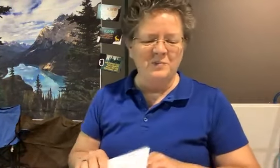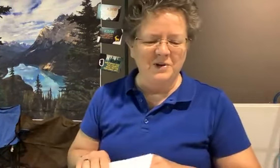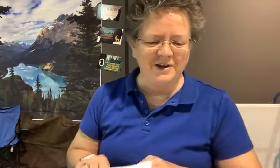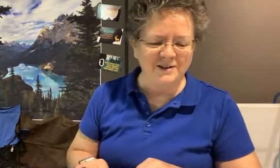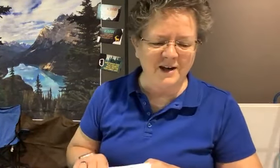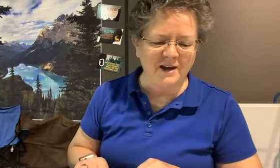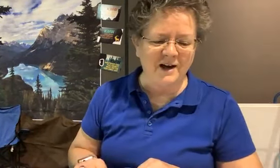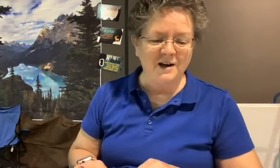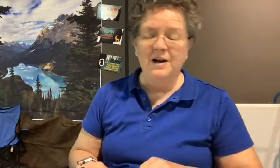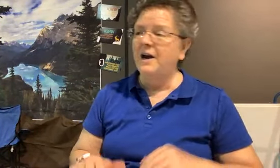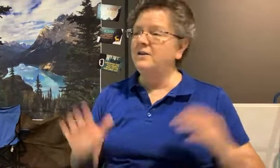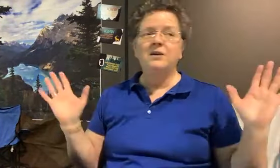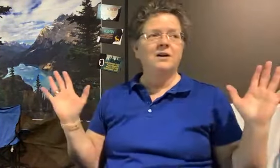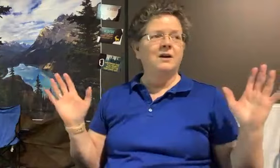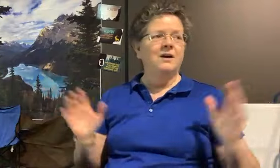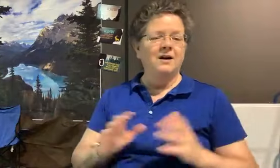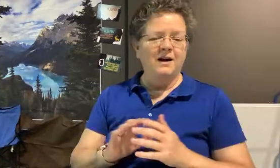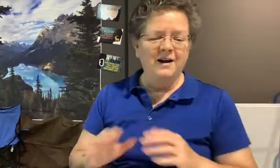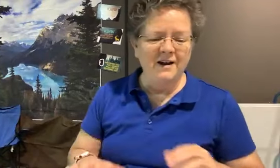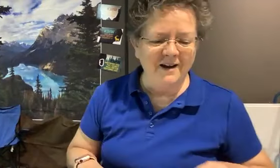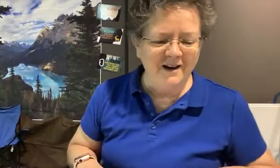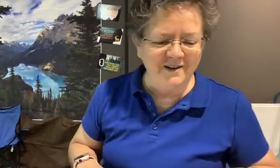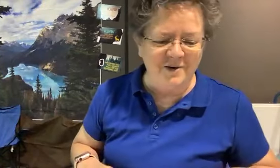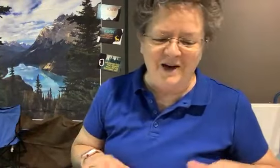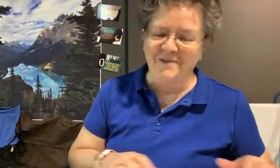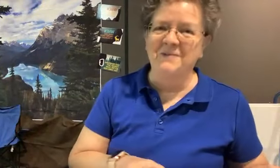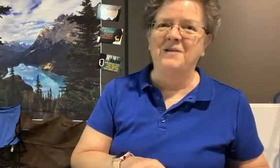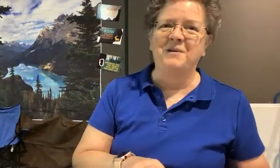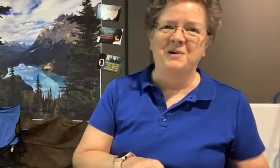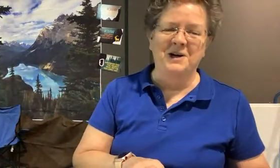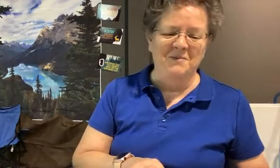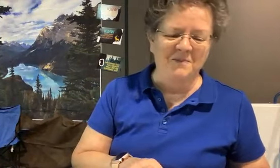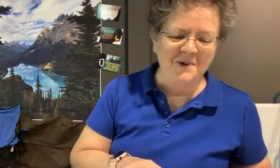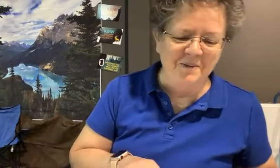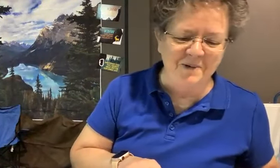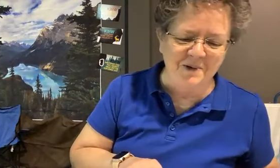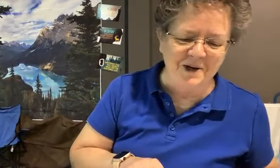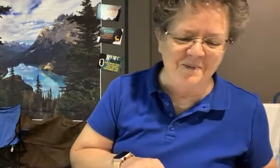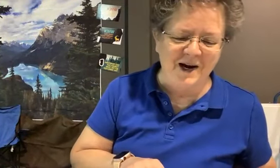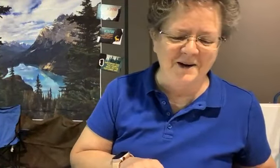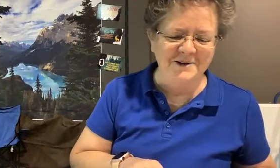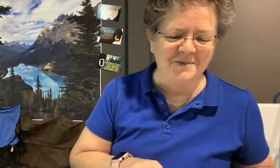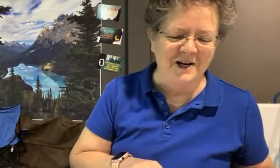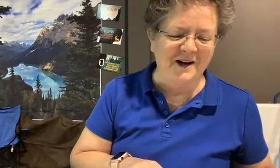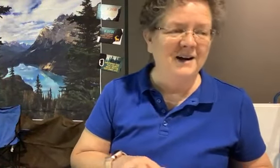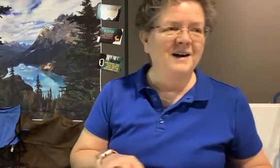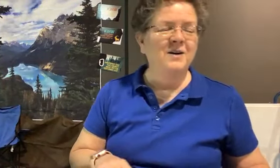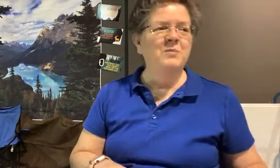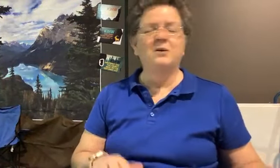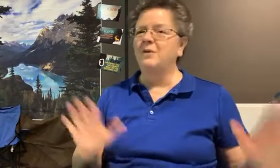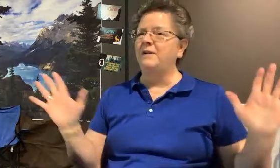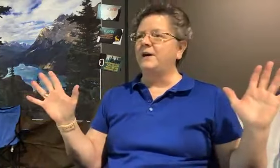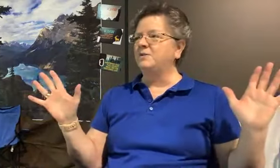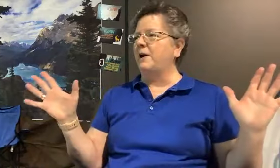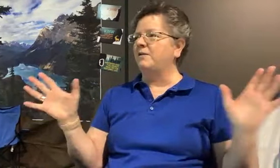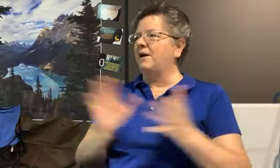We know people that say that. Well, hopefully they'll come knocking on your door one day. Maybe we'll get them back here someday. But you know what? If that's my